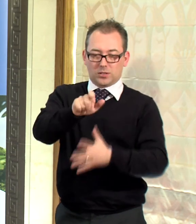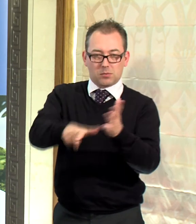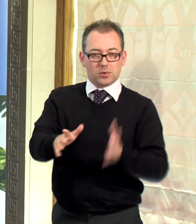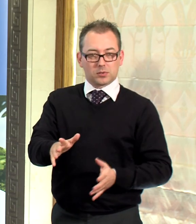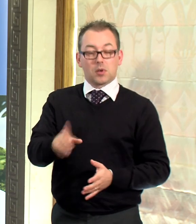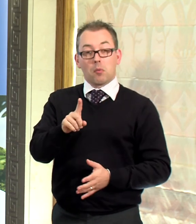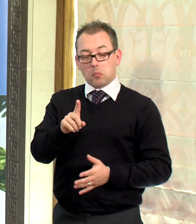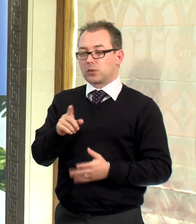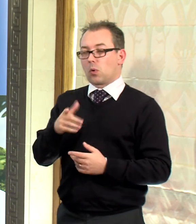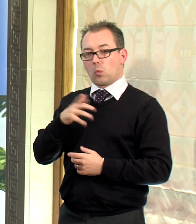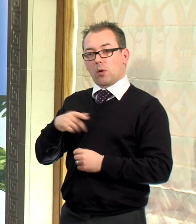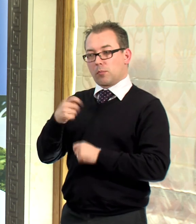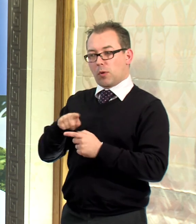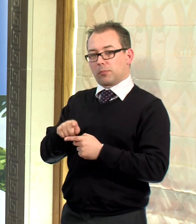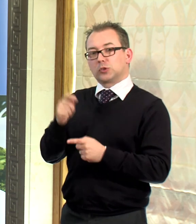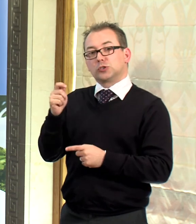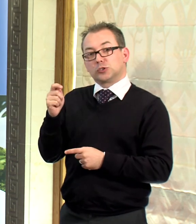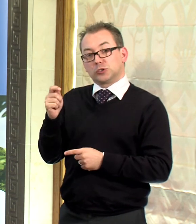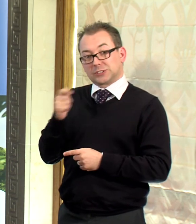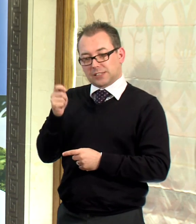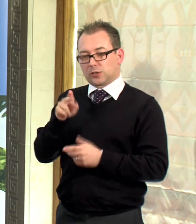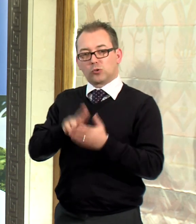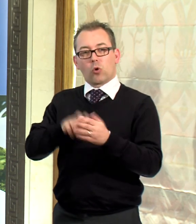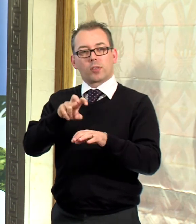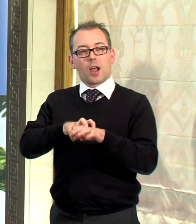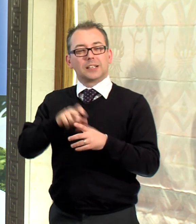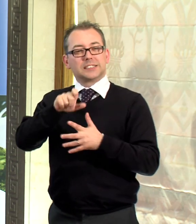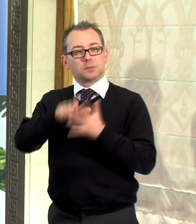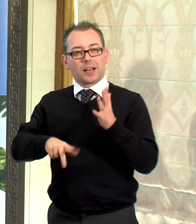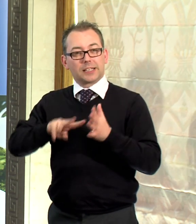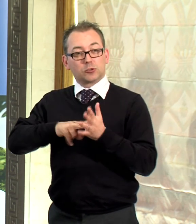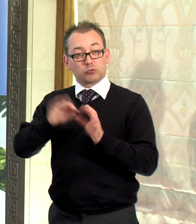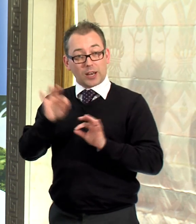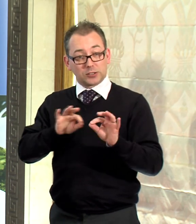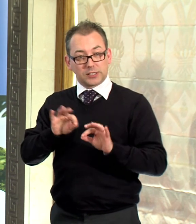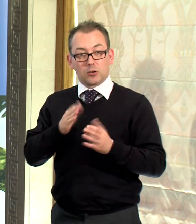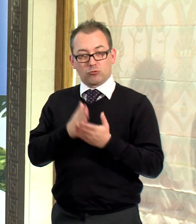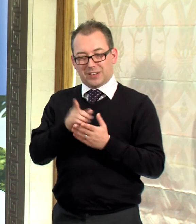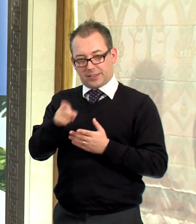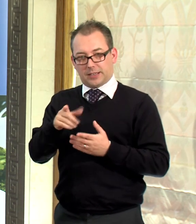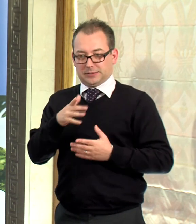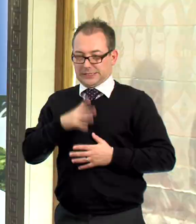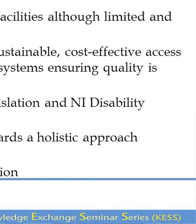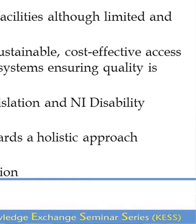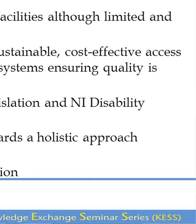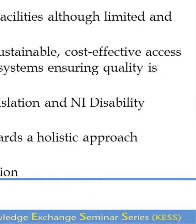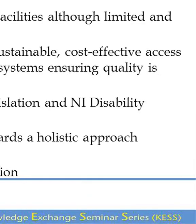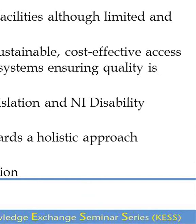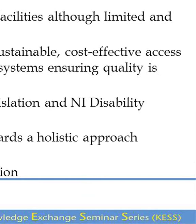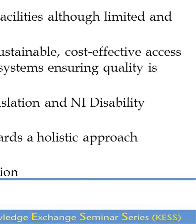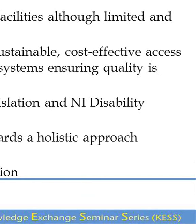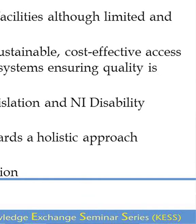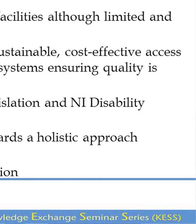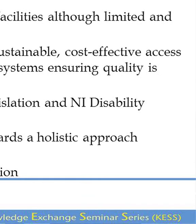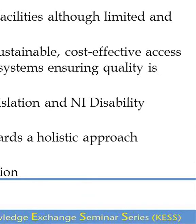facilitate successful implementation of the Northern Ireland Disability Strategy in compliance with legislation, much